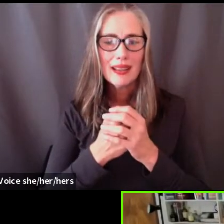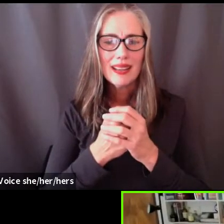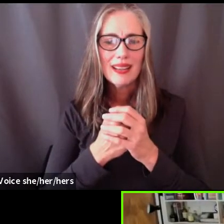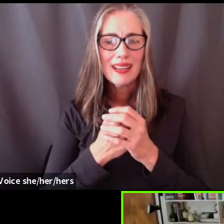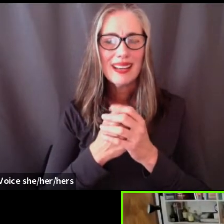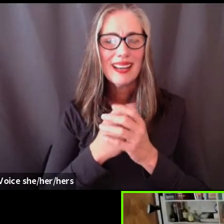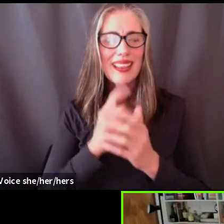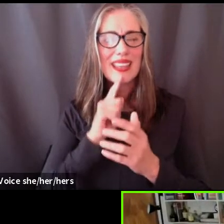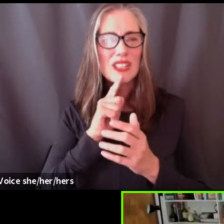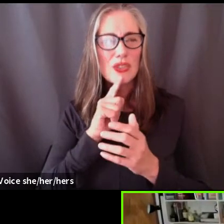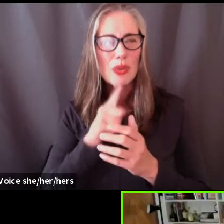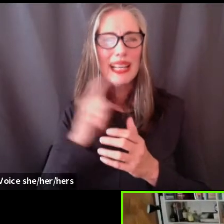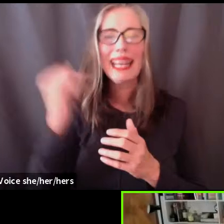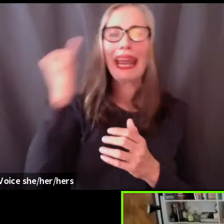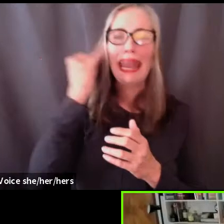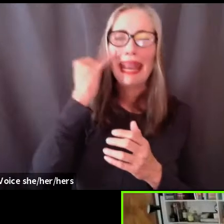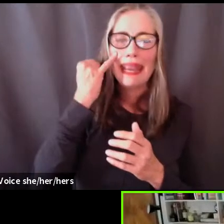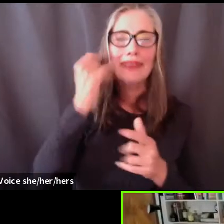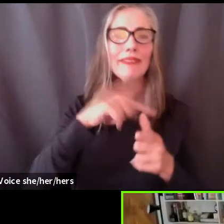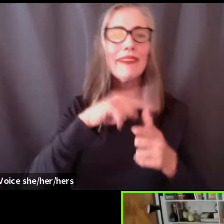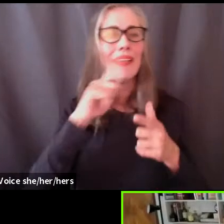a sequence of if then,